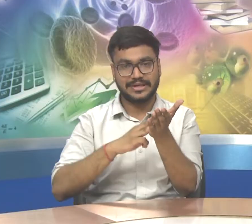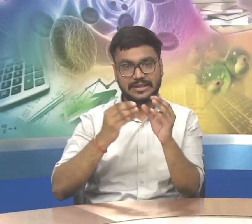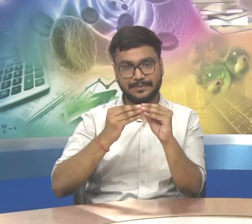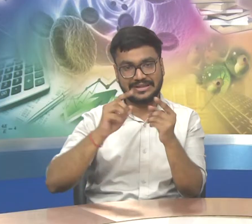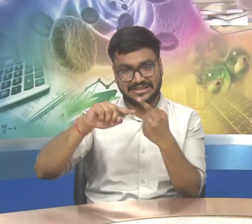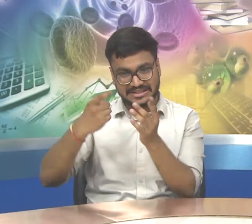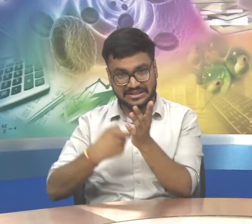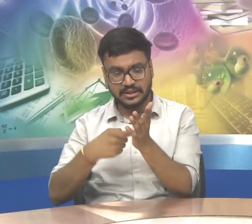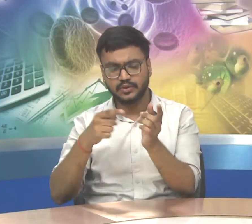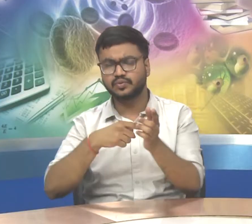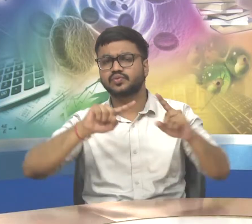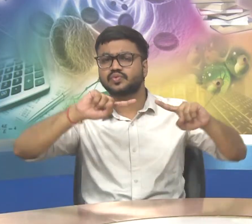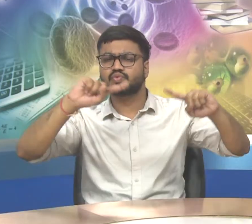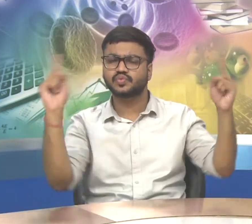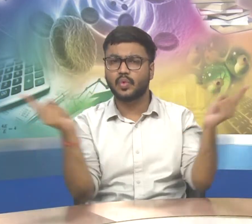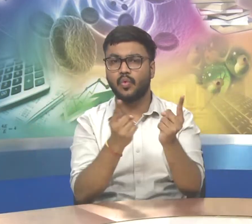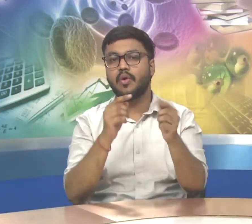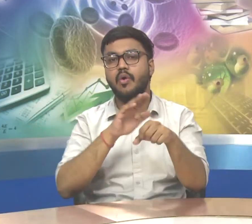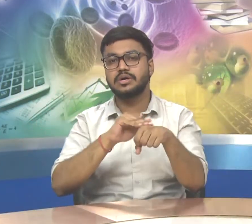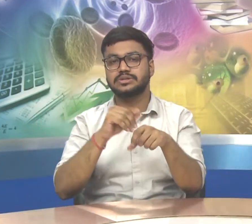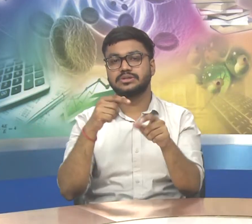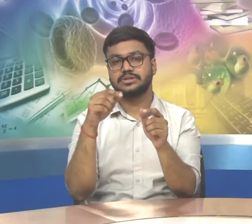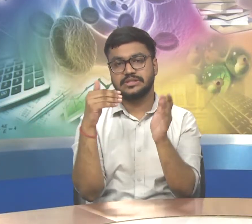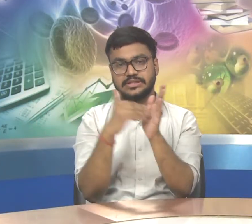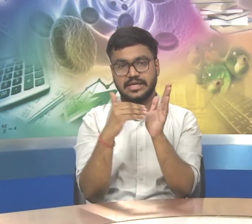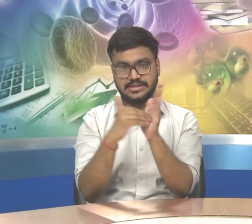which is denoted by Z.